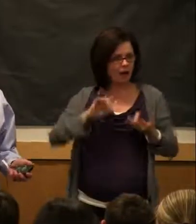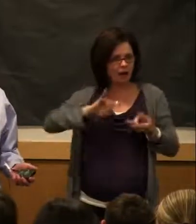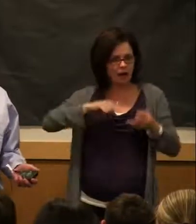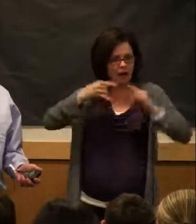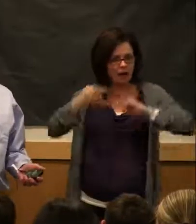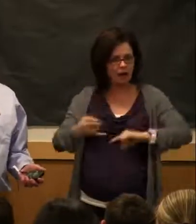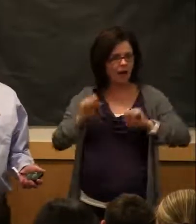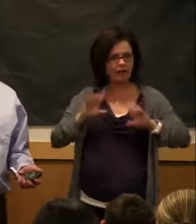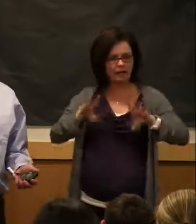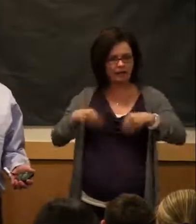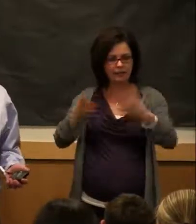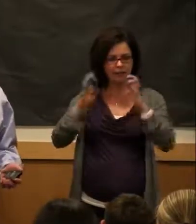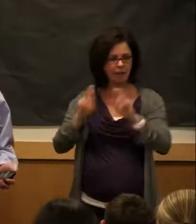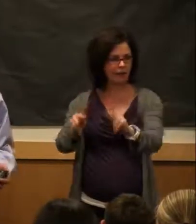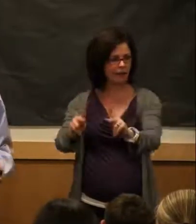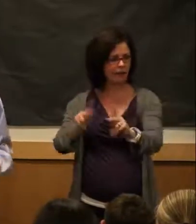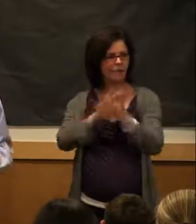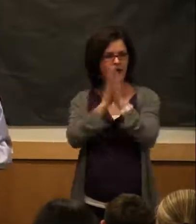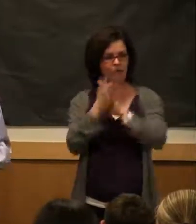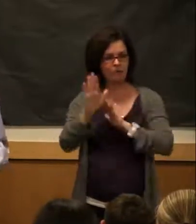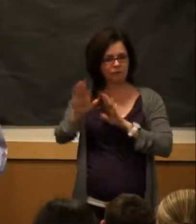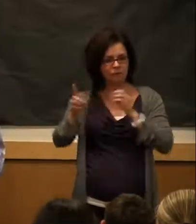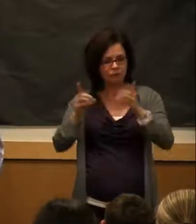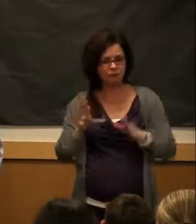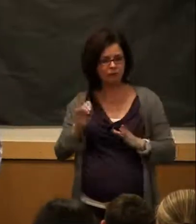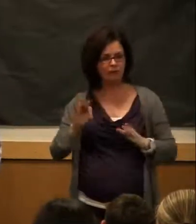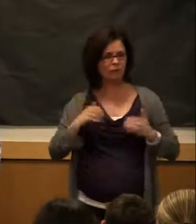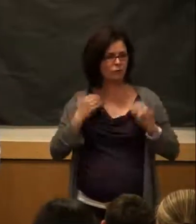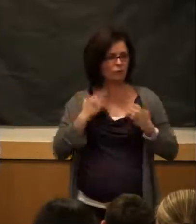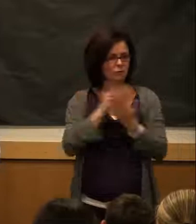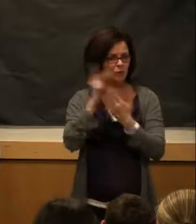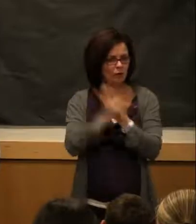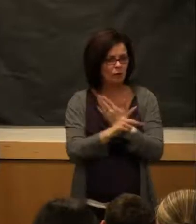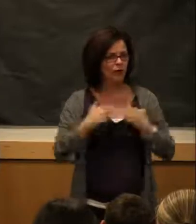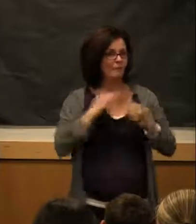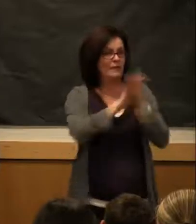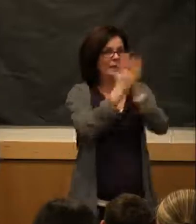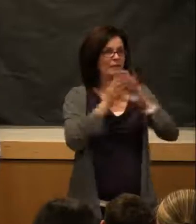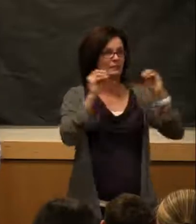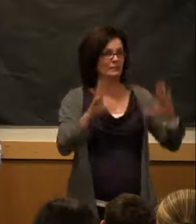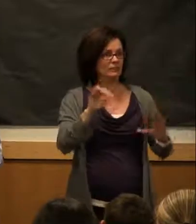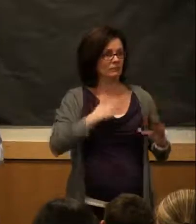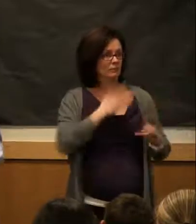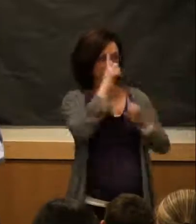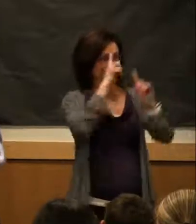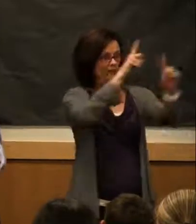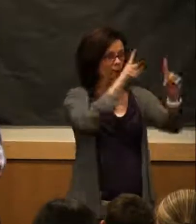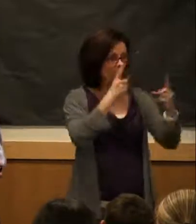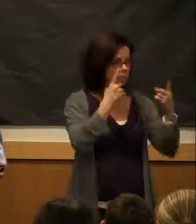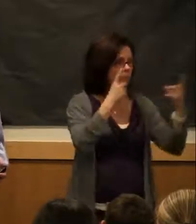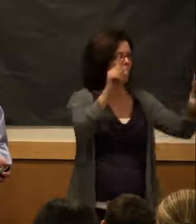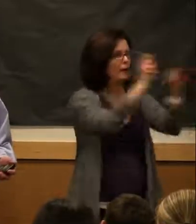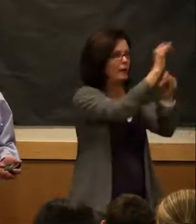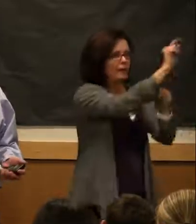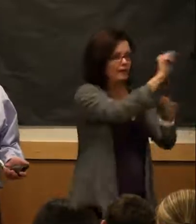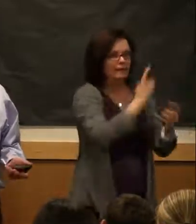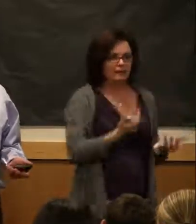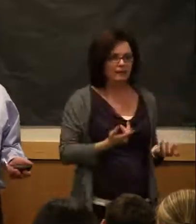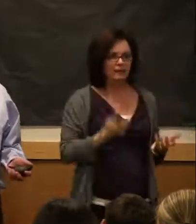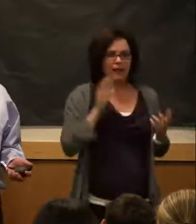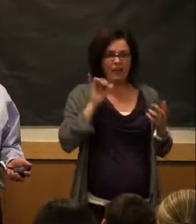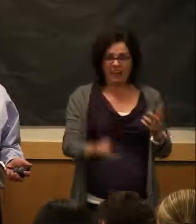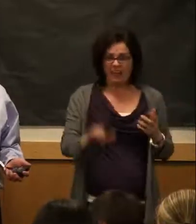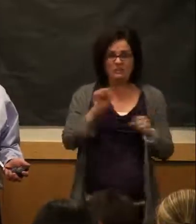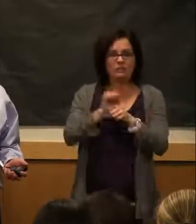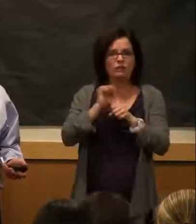I get to be the director of youth programs. I get to be that teacher that I always wanted to be. And it's so rewarding,